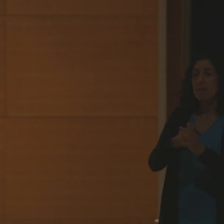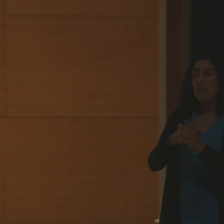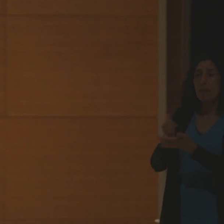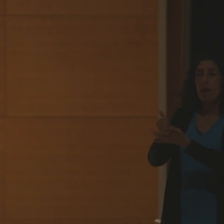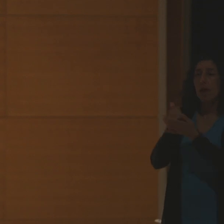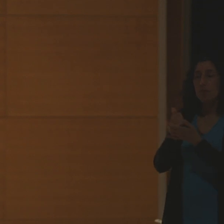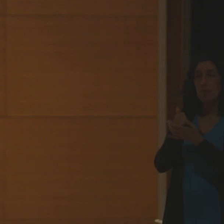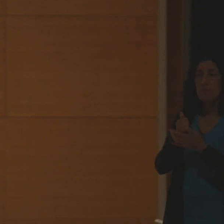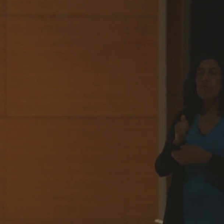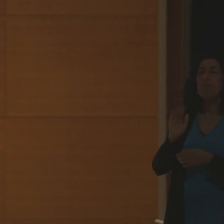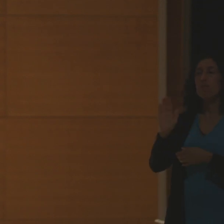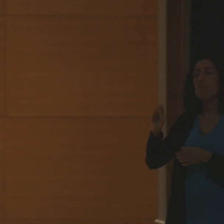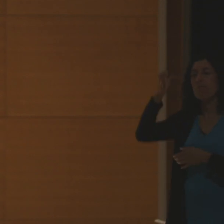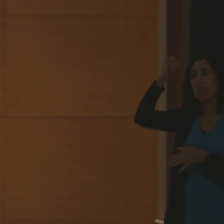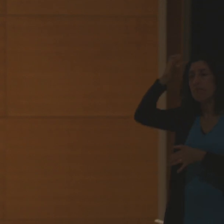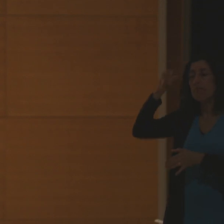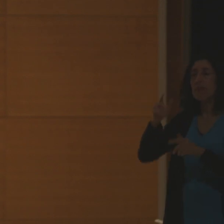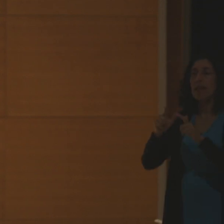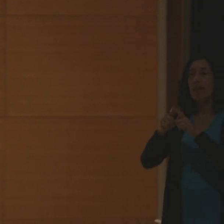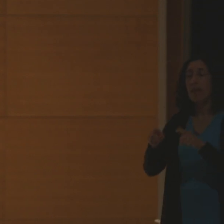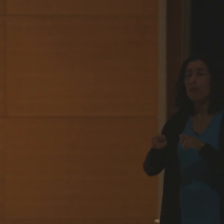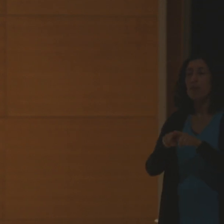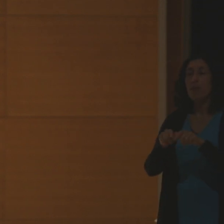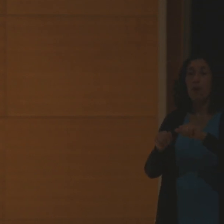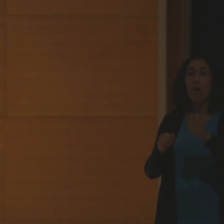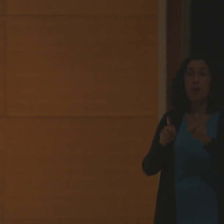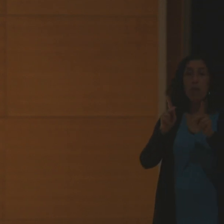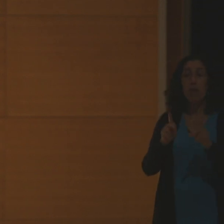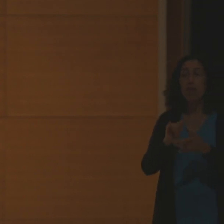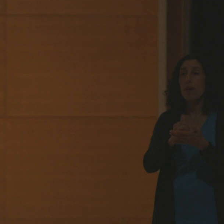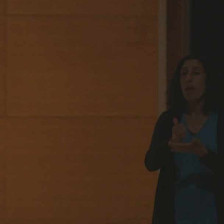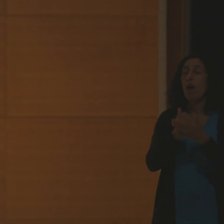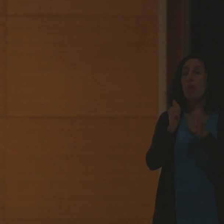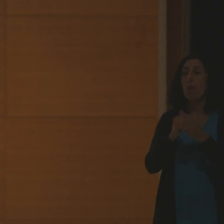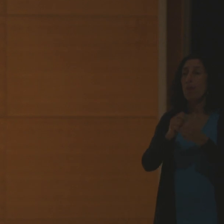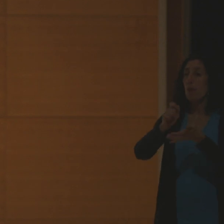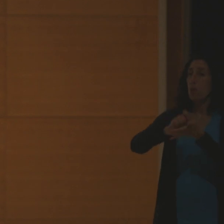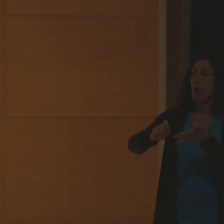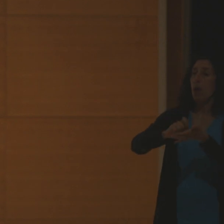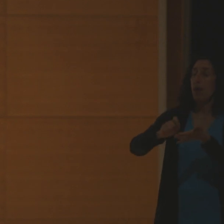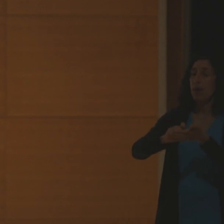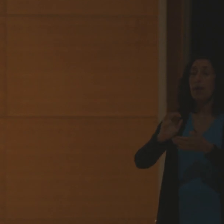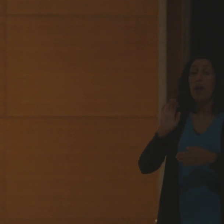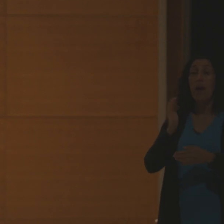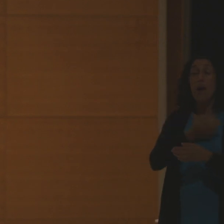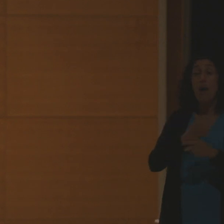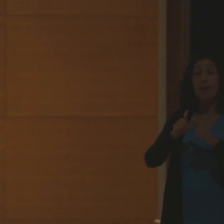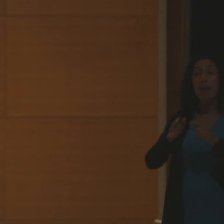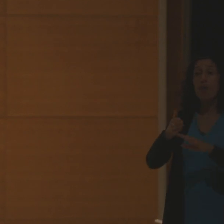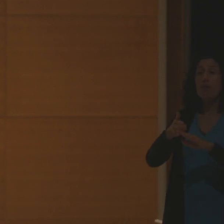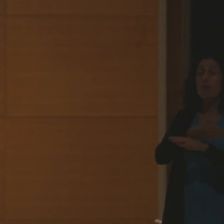And I wouldn't be here without Dr. Mogri Lookout, who created our orthography. Our language just became written this century. It was an